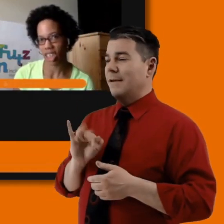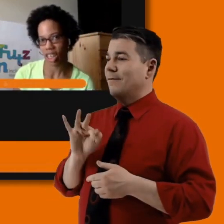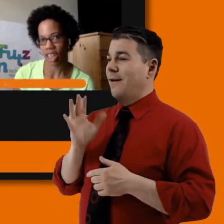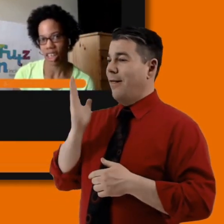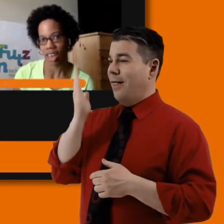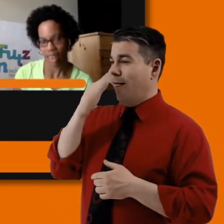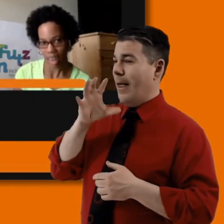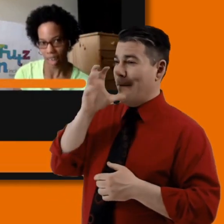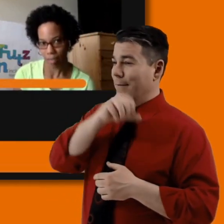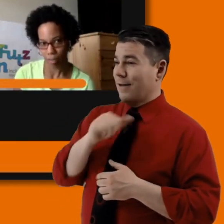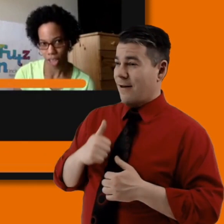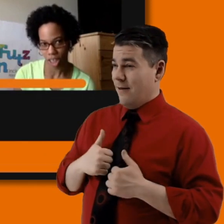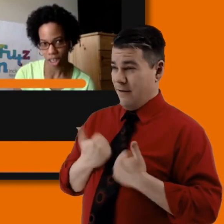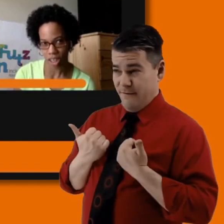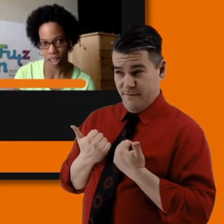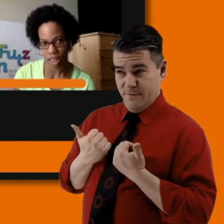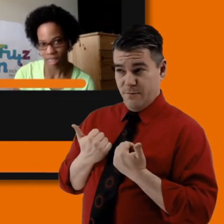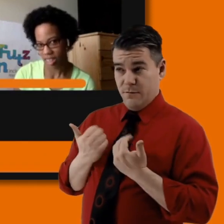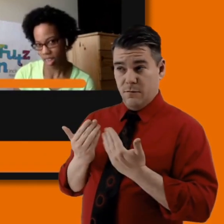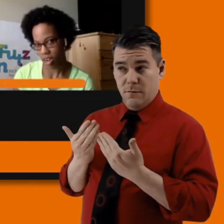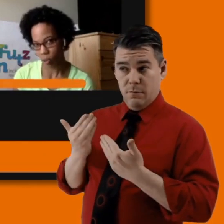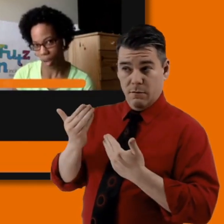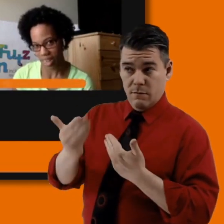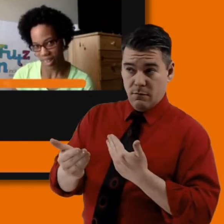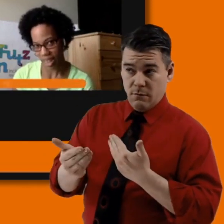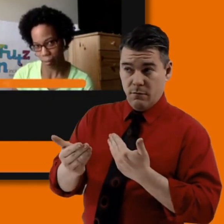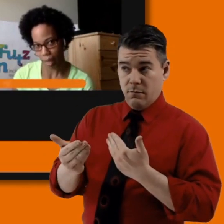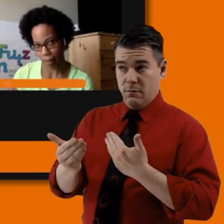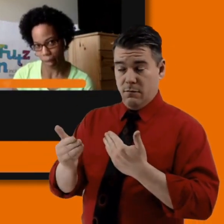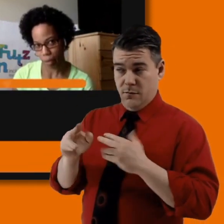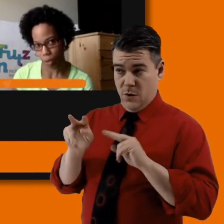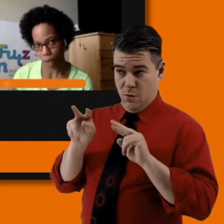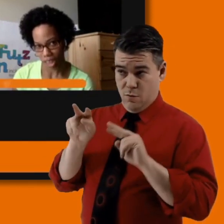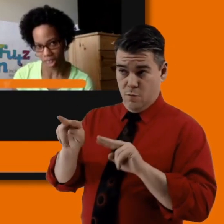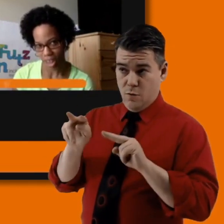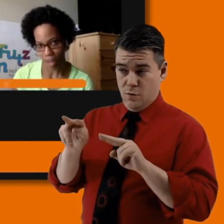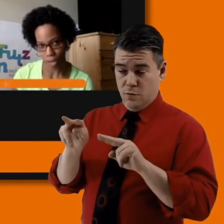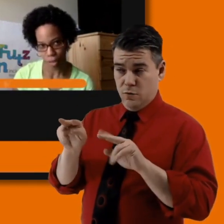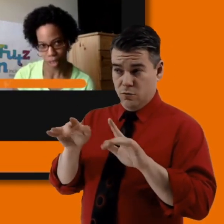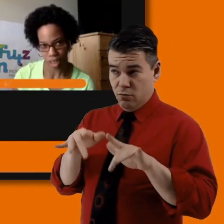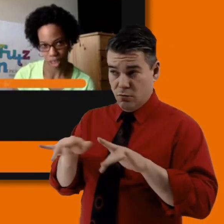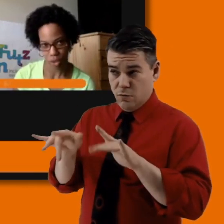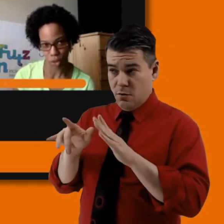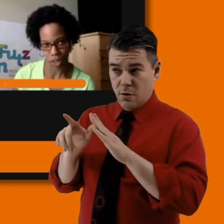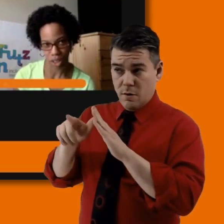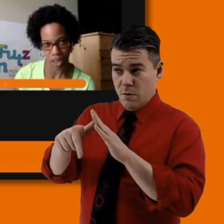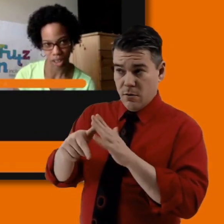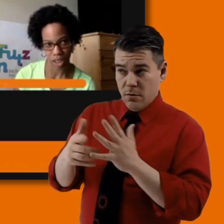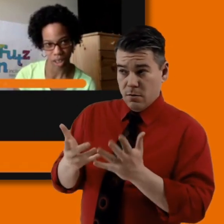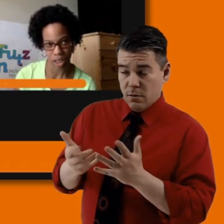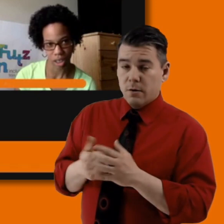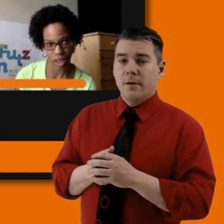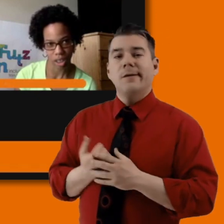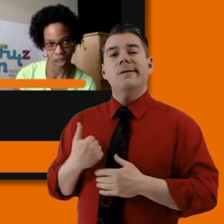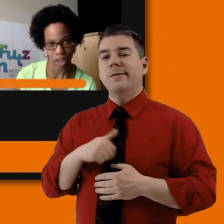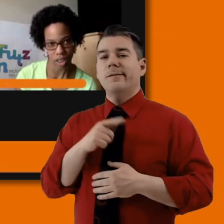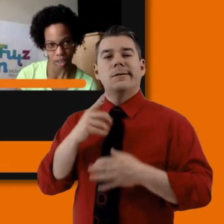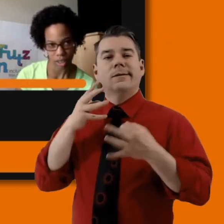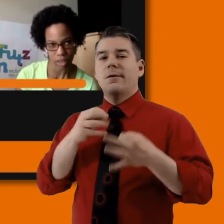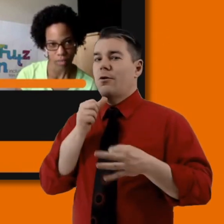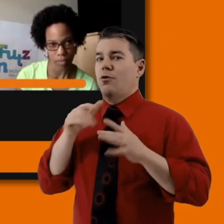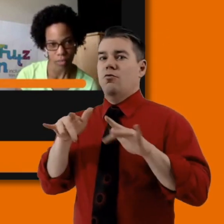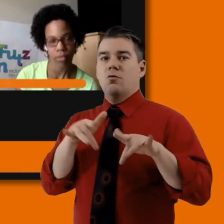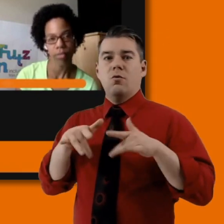catch it live, Michelle, is there a way that they might be able to watch it afterwards? Or We've decided not